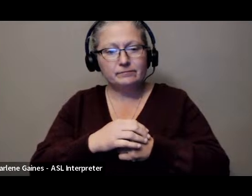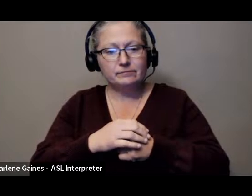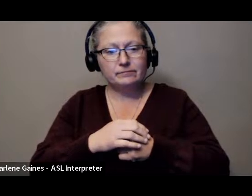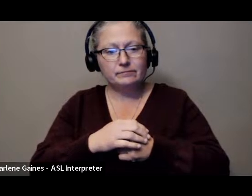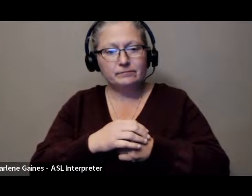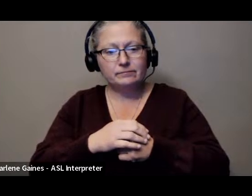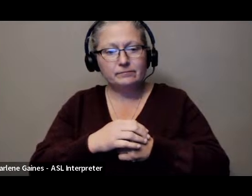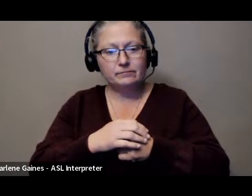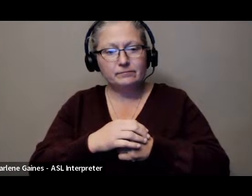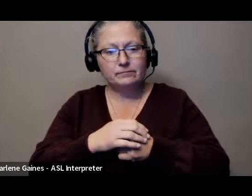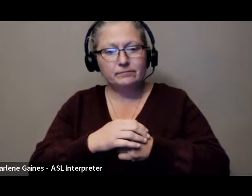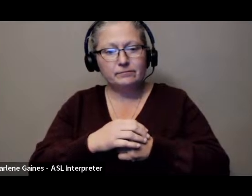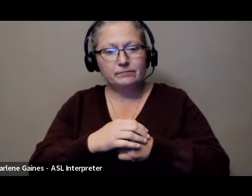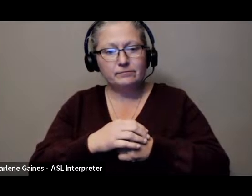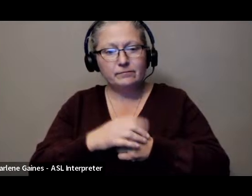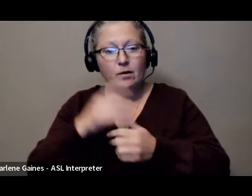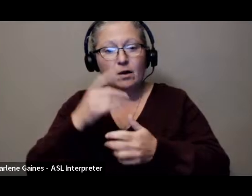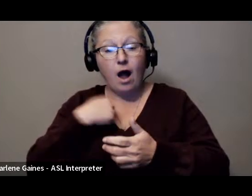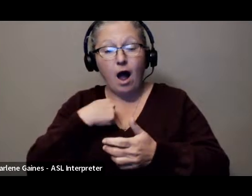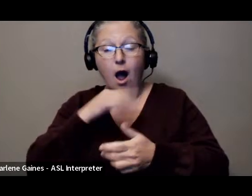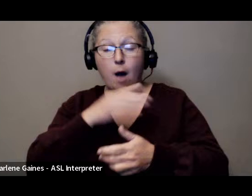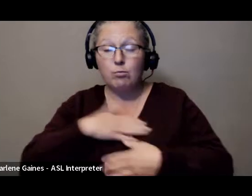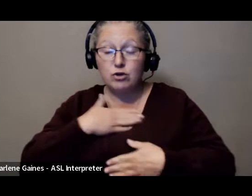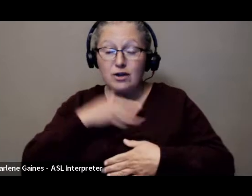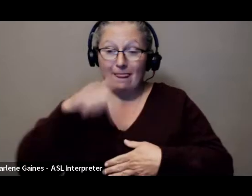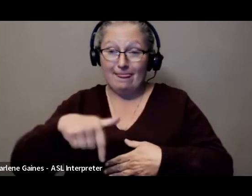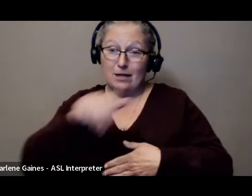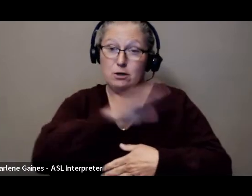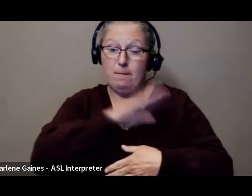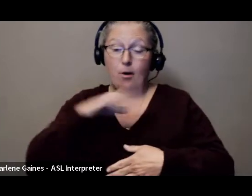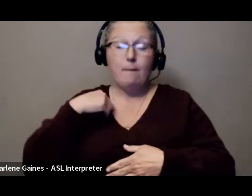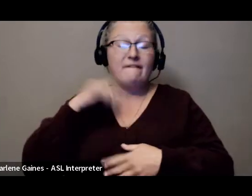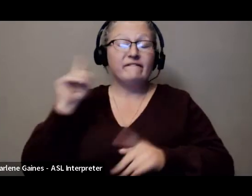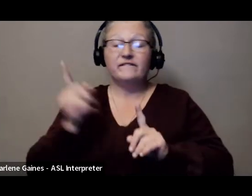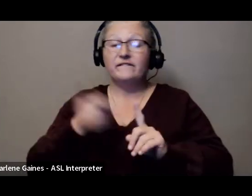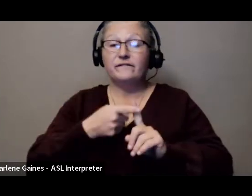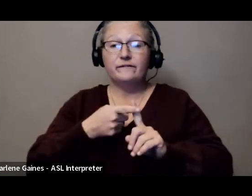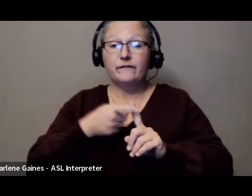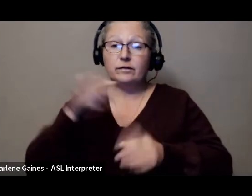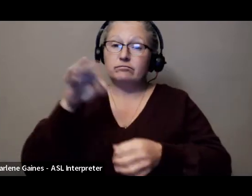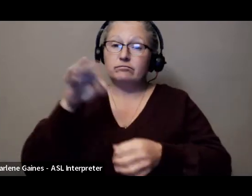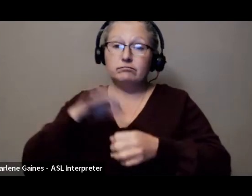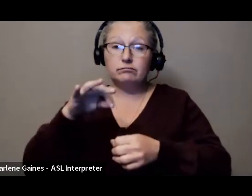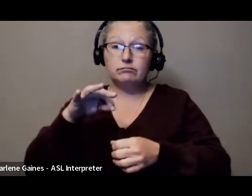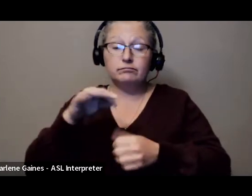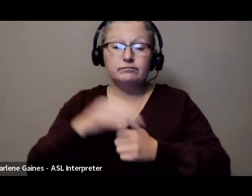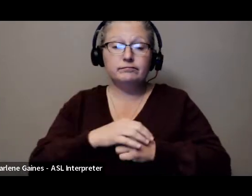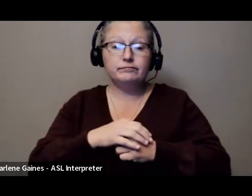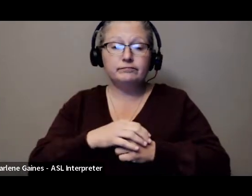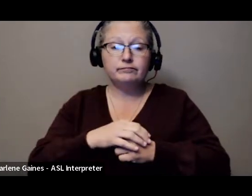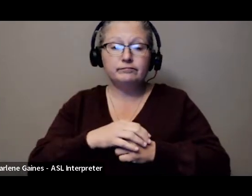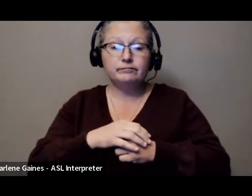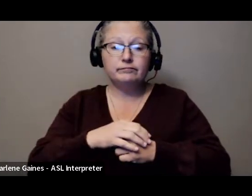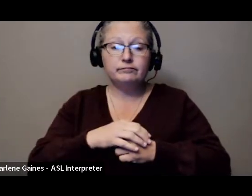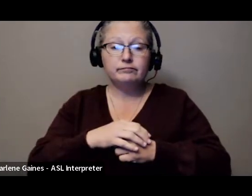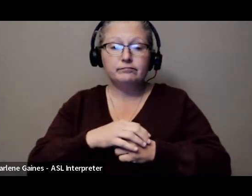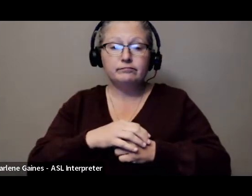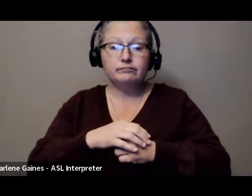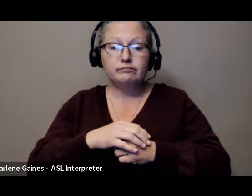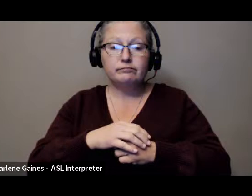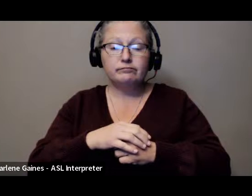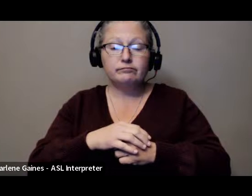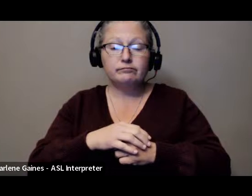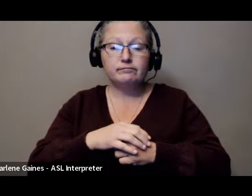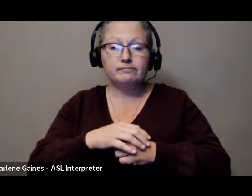What I really appreciate about this board, when I first was elected, the level of professionalism